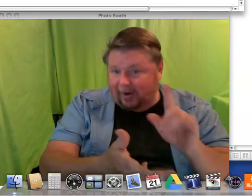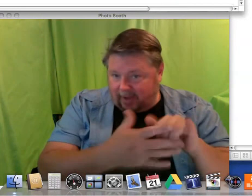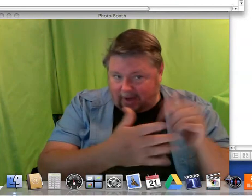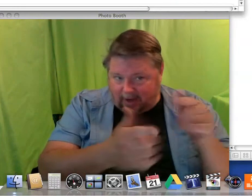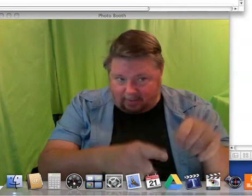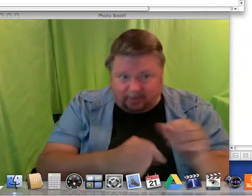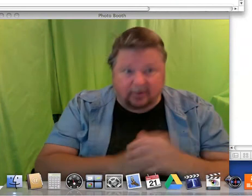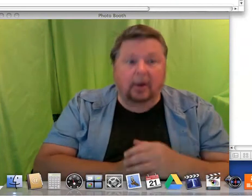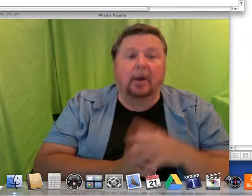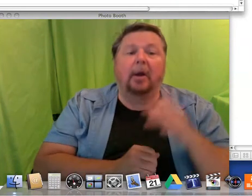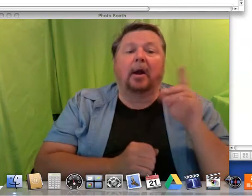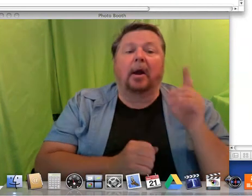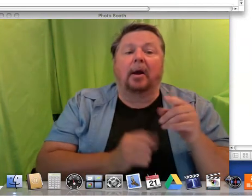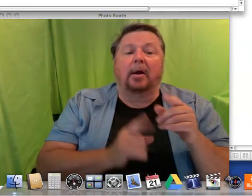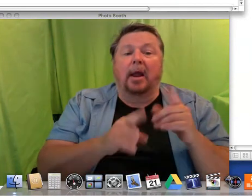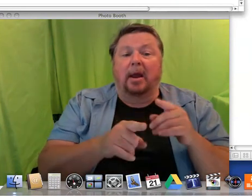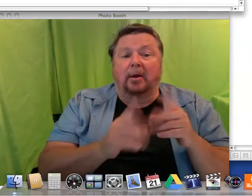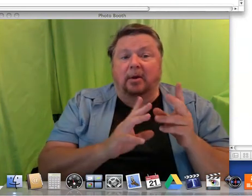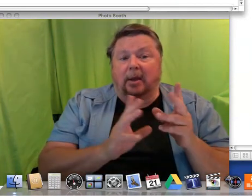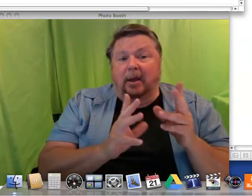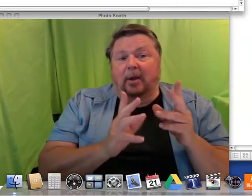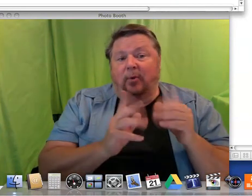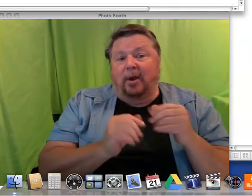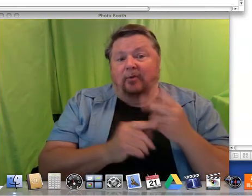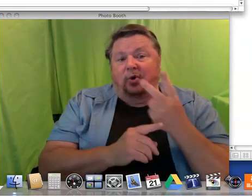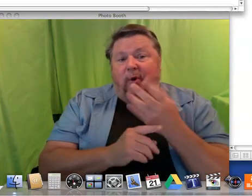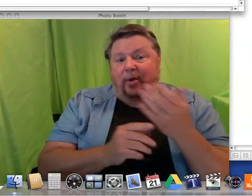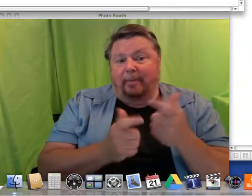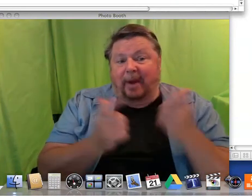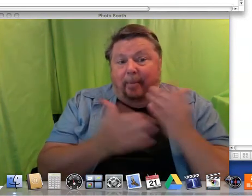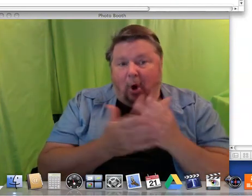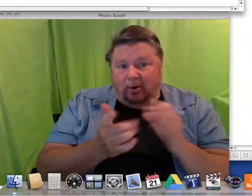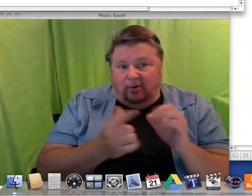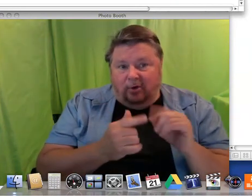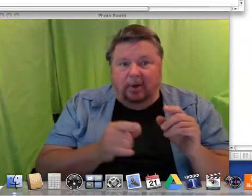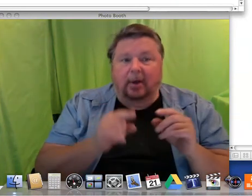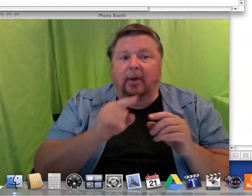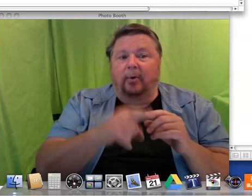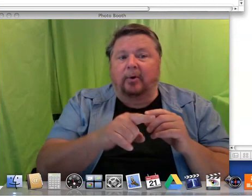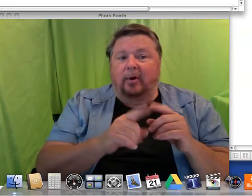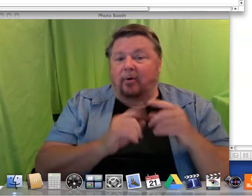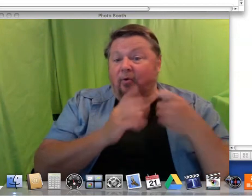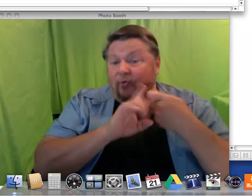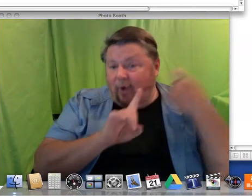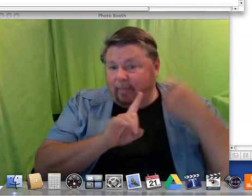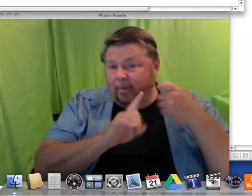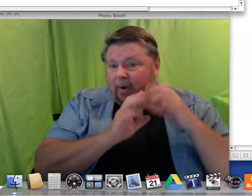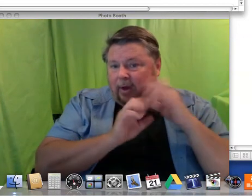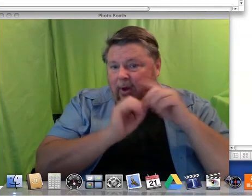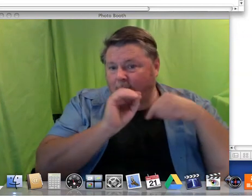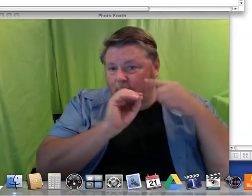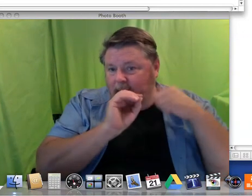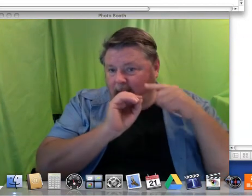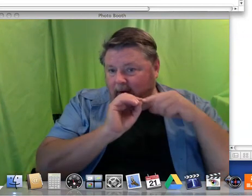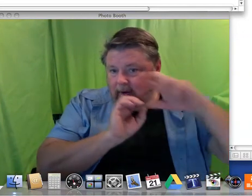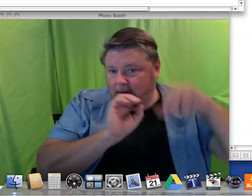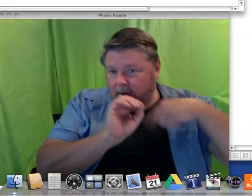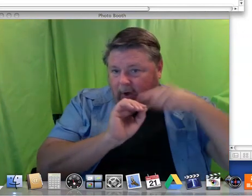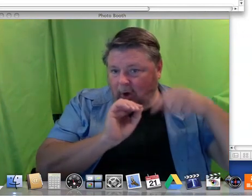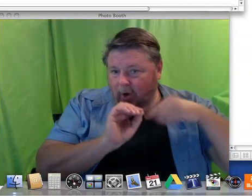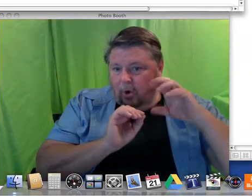where that happens. And we have two other big parts to it, which are from the cochlea.